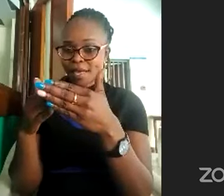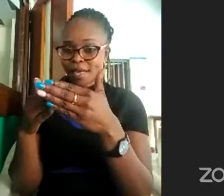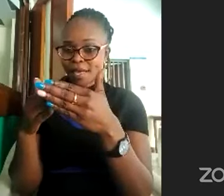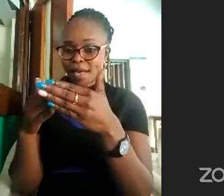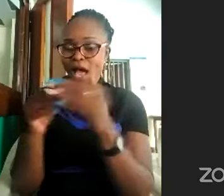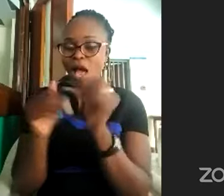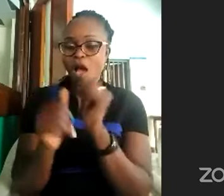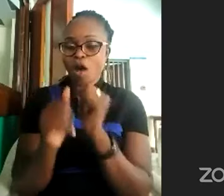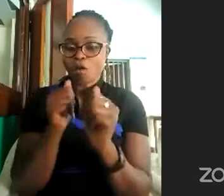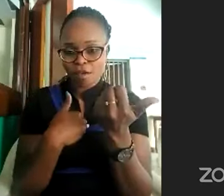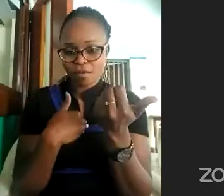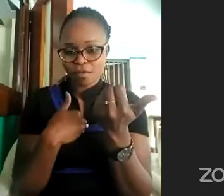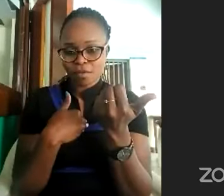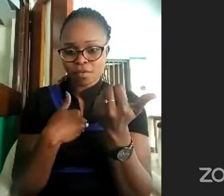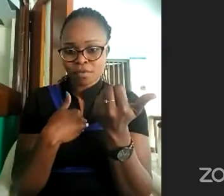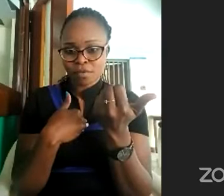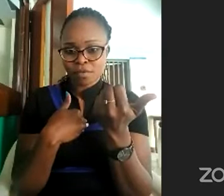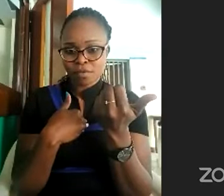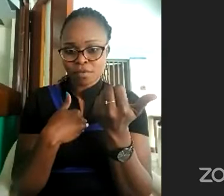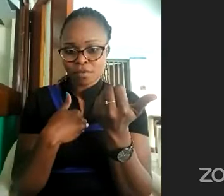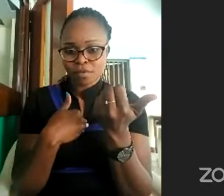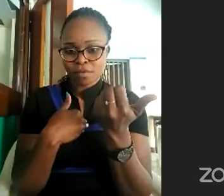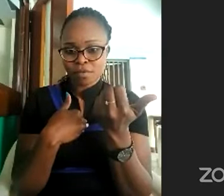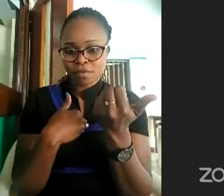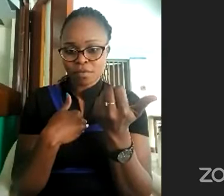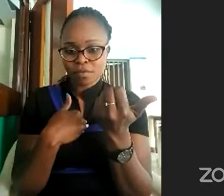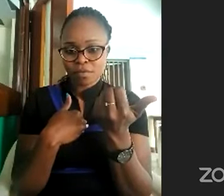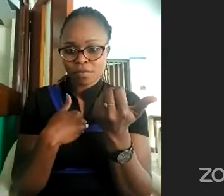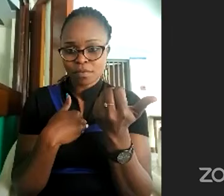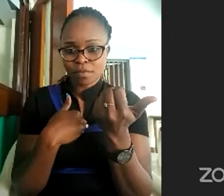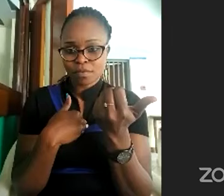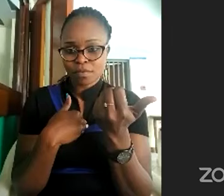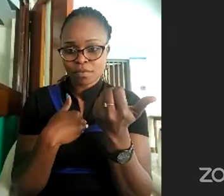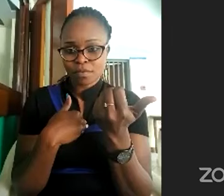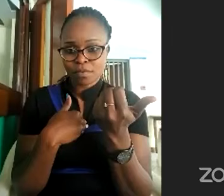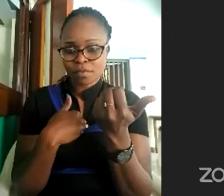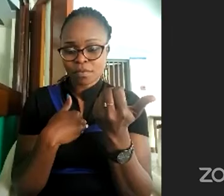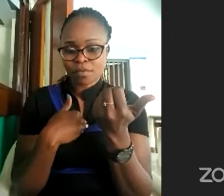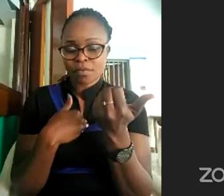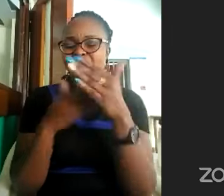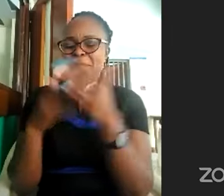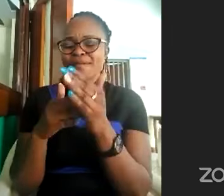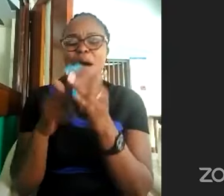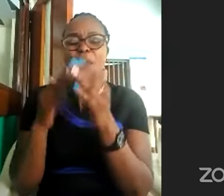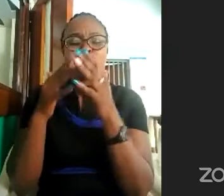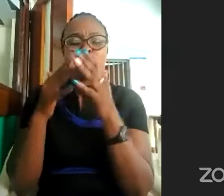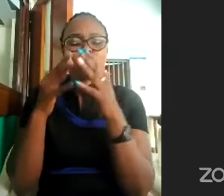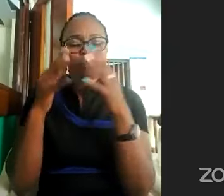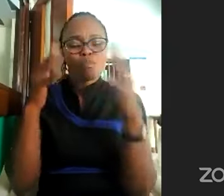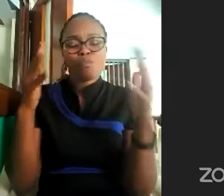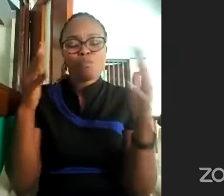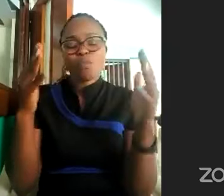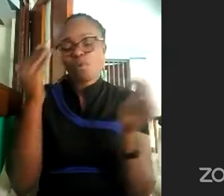of these women. They cannot access healthcare services, even making decision on